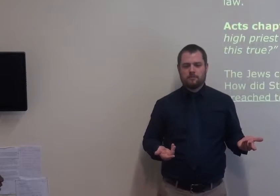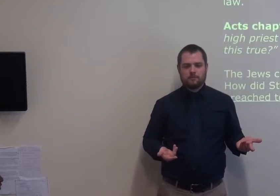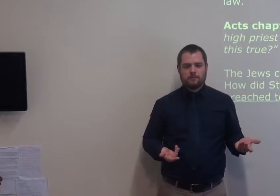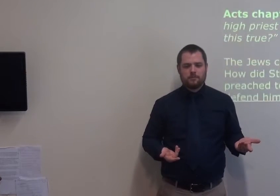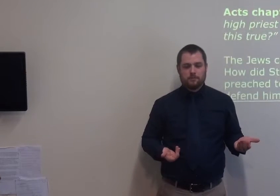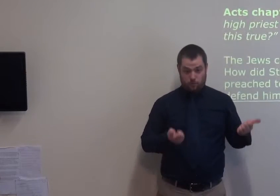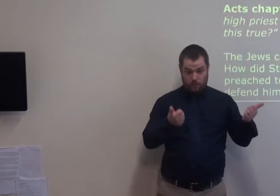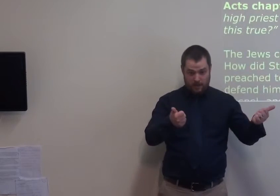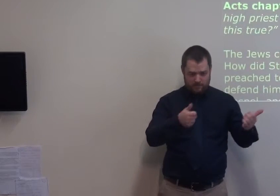Acts chapter 7, verse